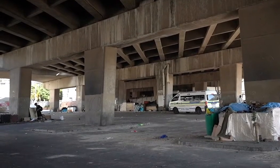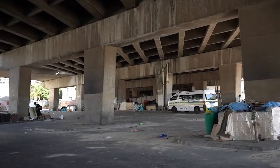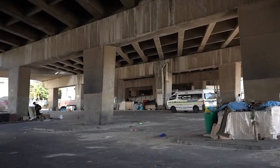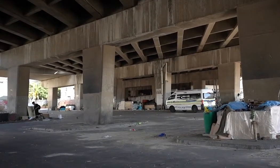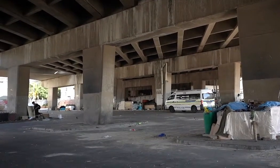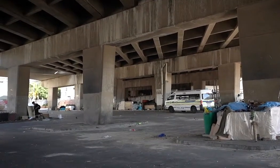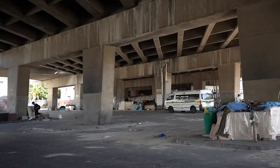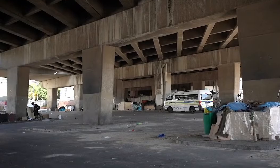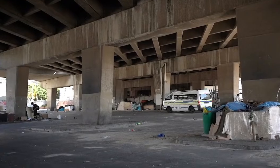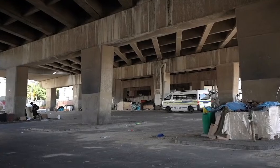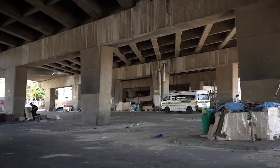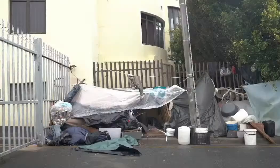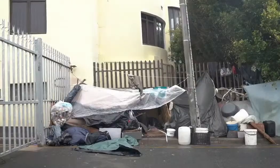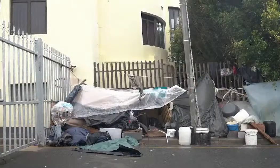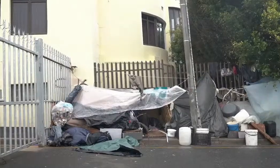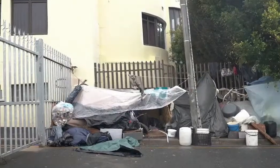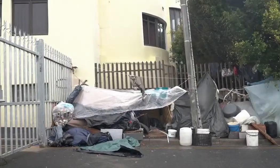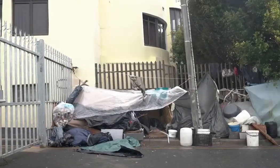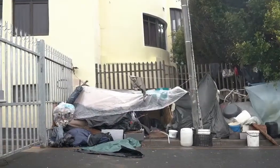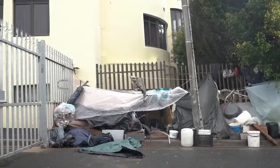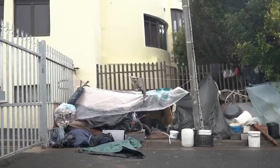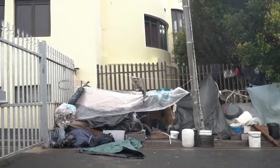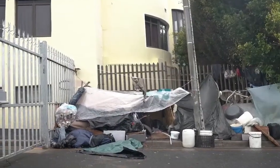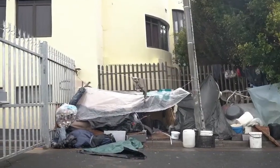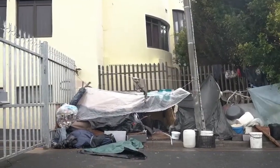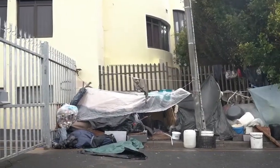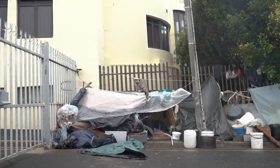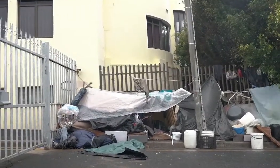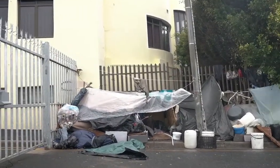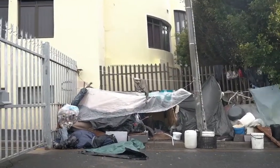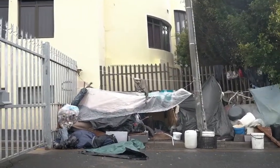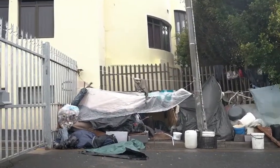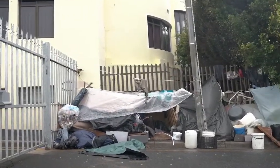right. You need help, but there's no help.